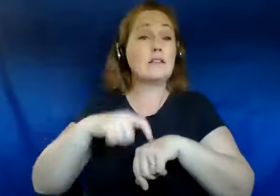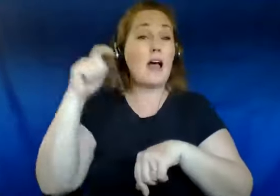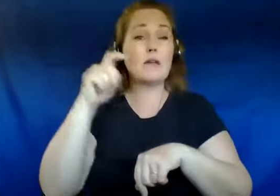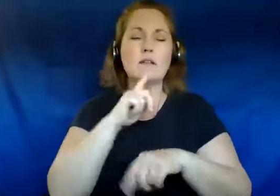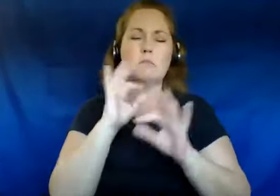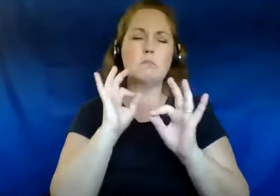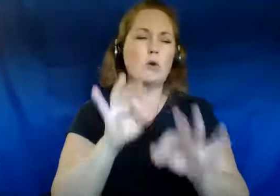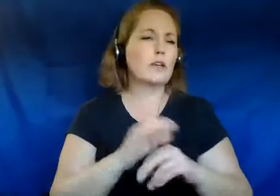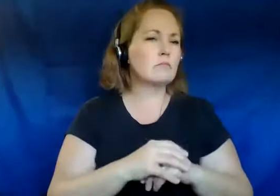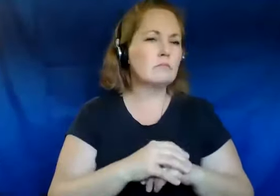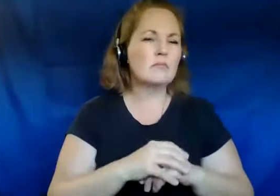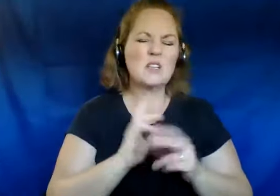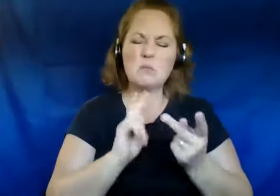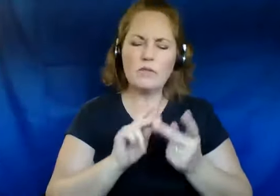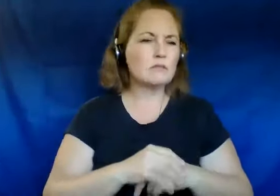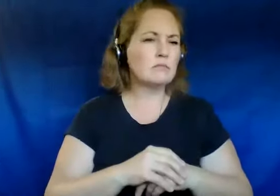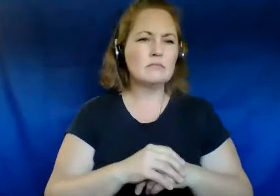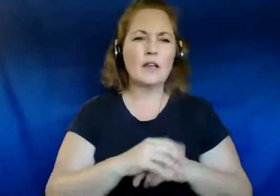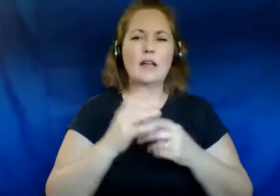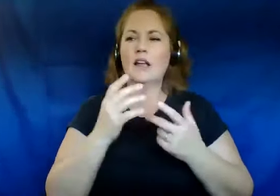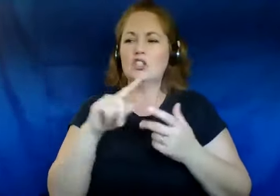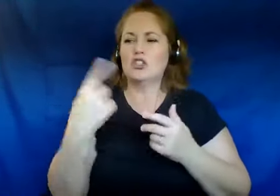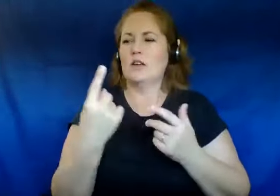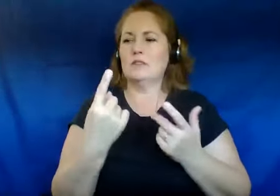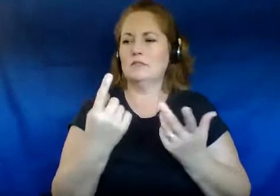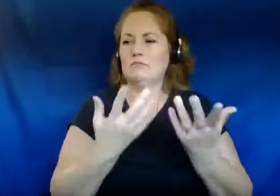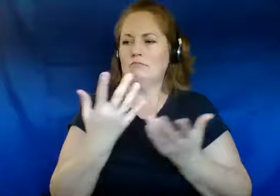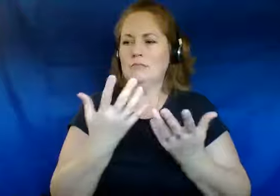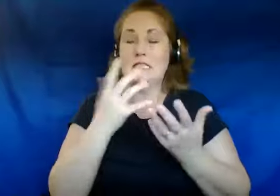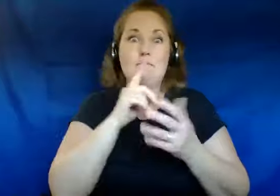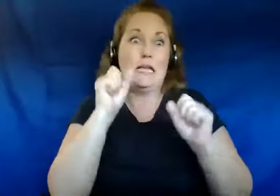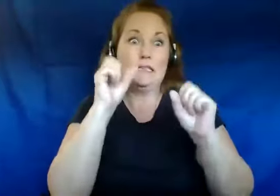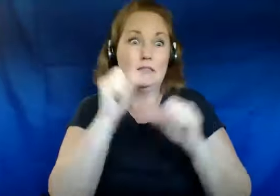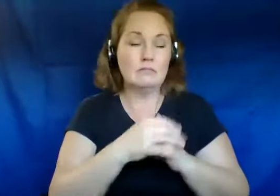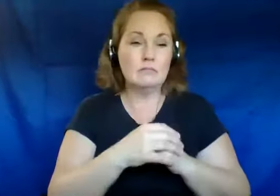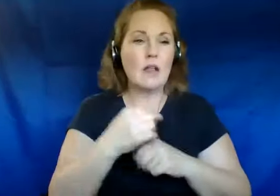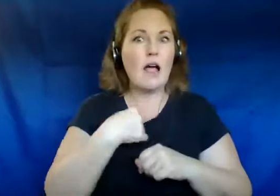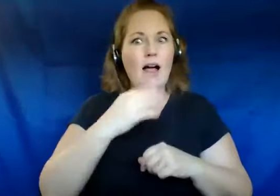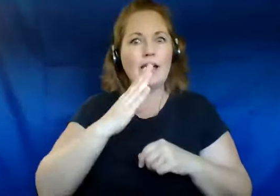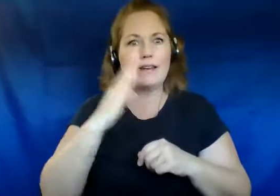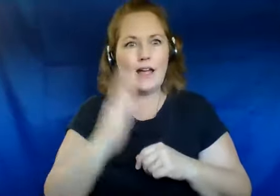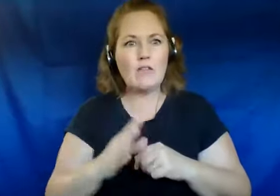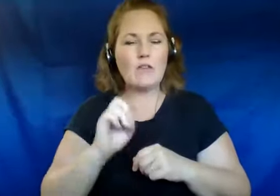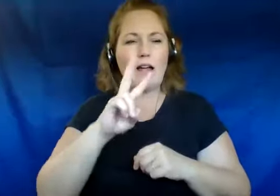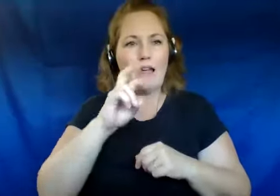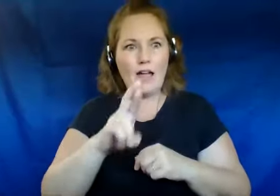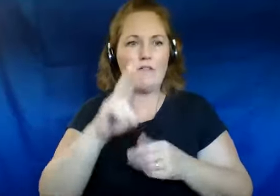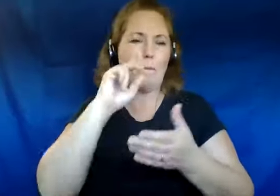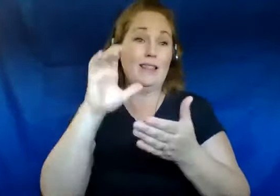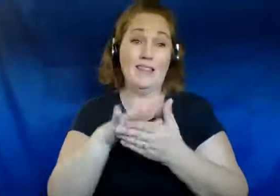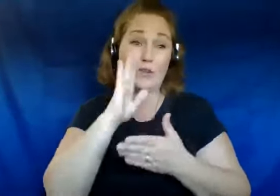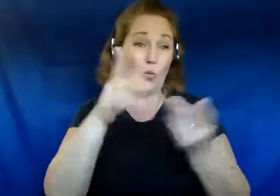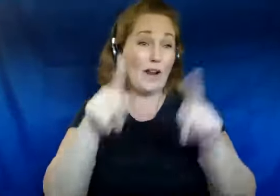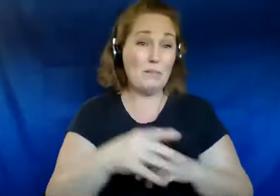absolutely perfect. And it's just amazing. I never, ever believed it would